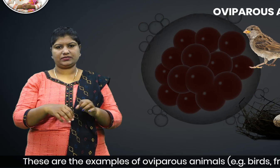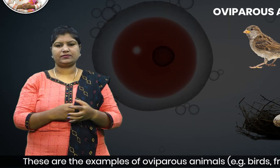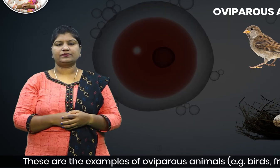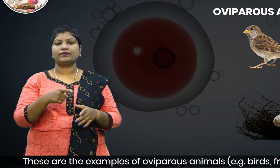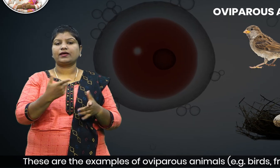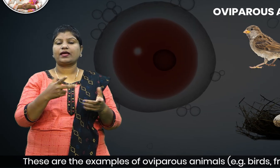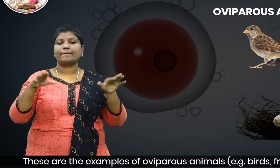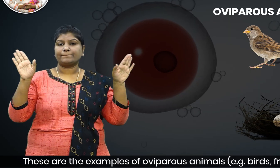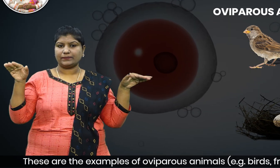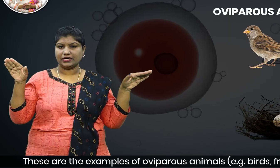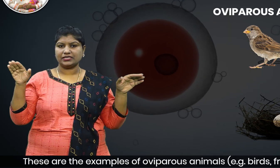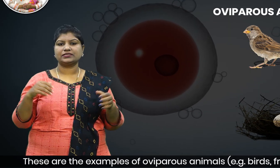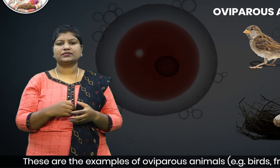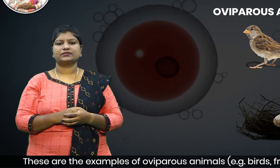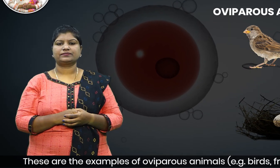birds,